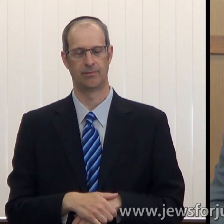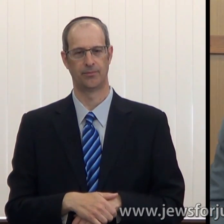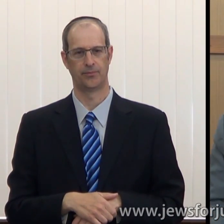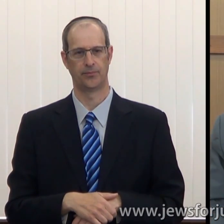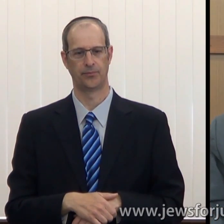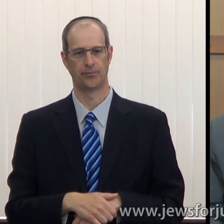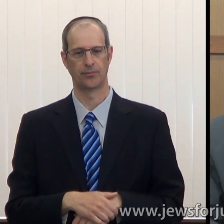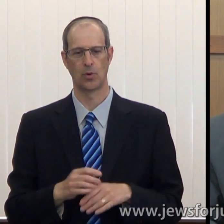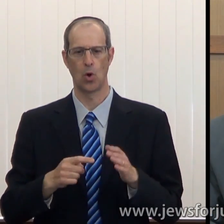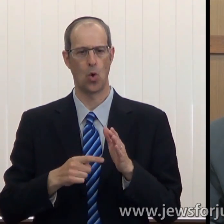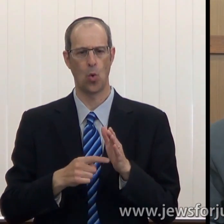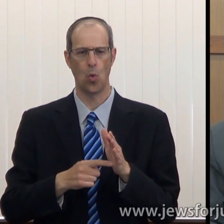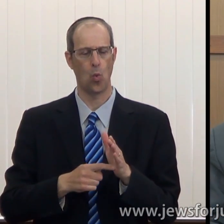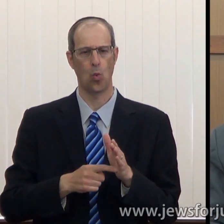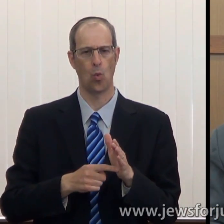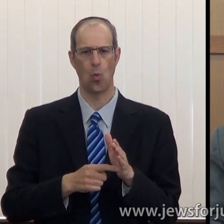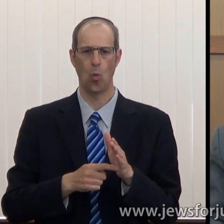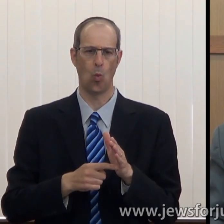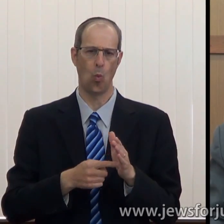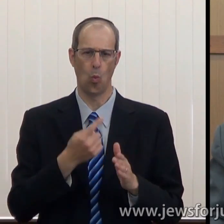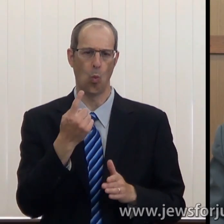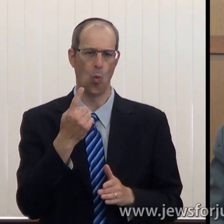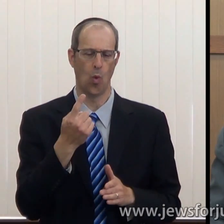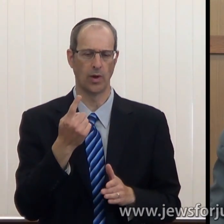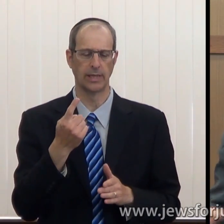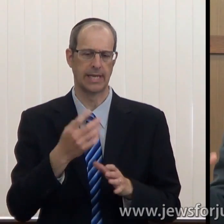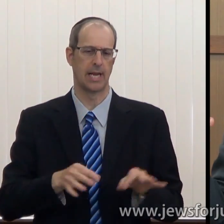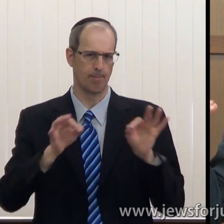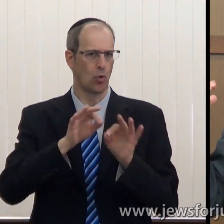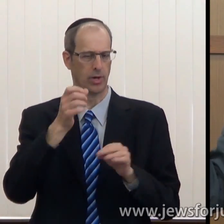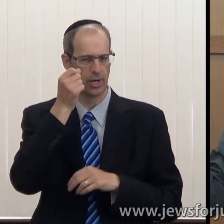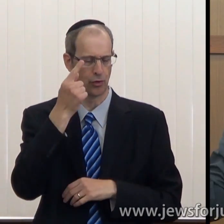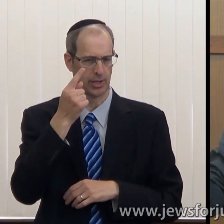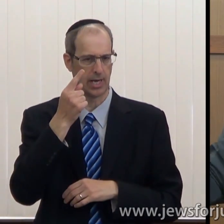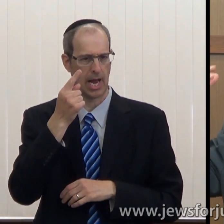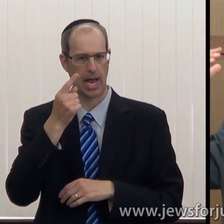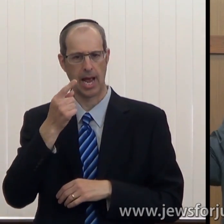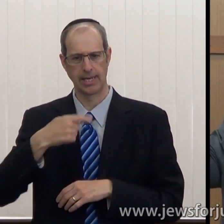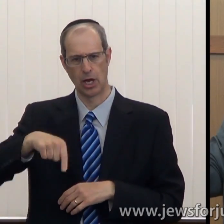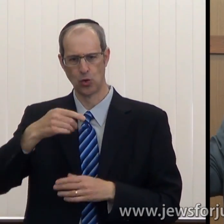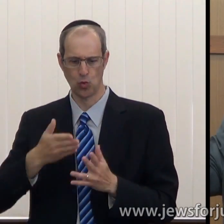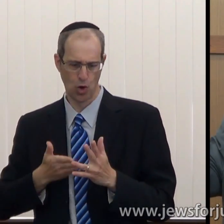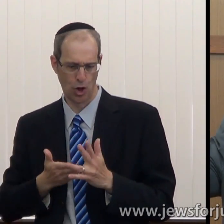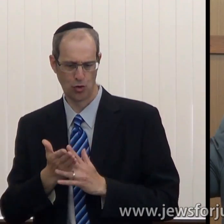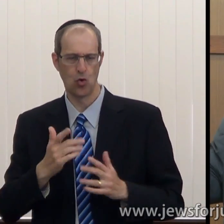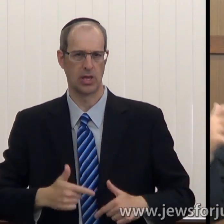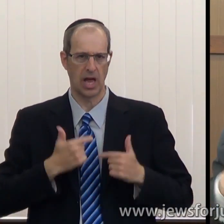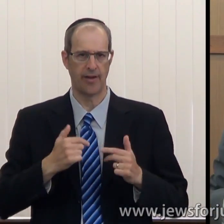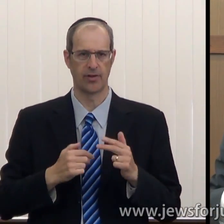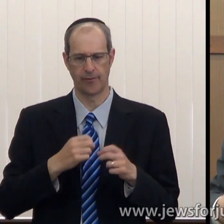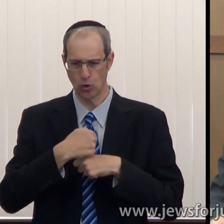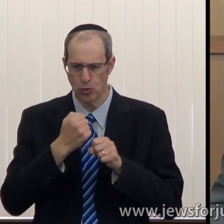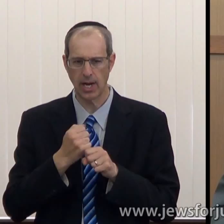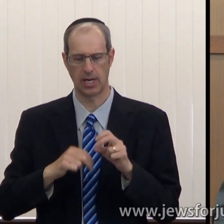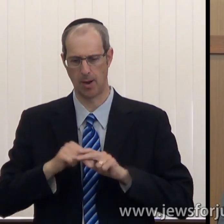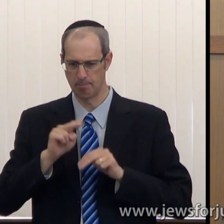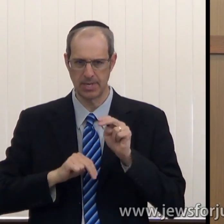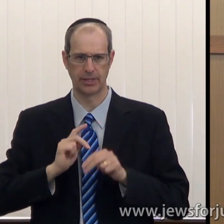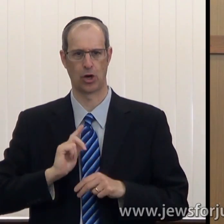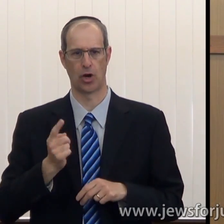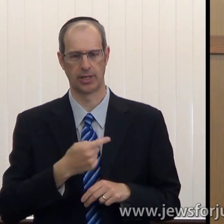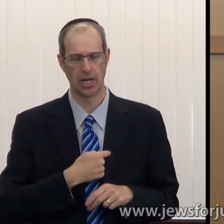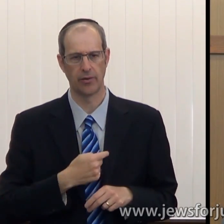One of the things that's important to understand as we're going through this life of building ourselves, of creating ourselves, is